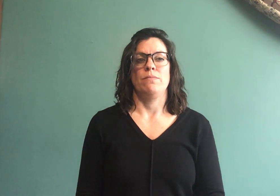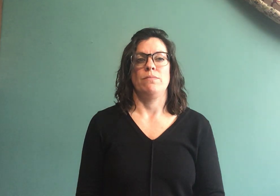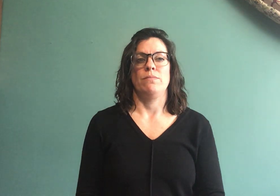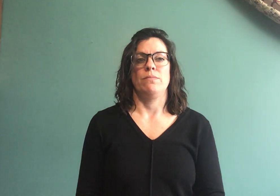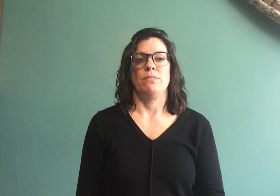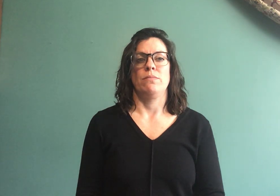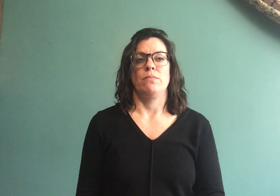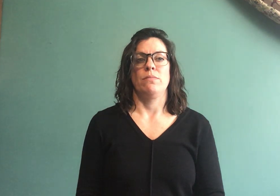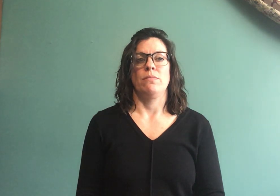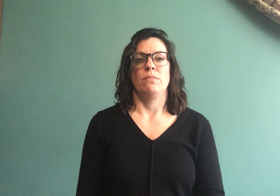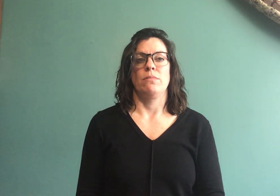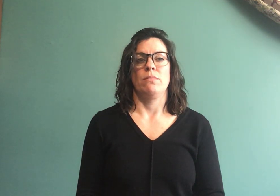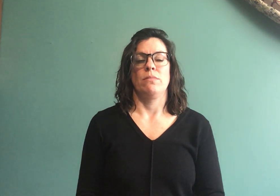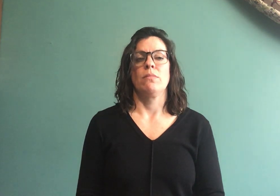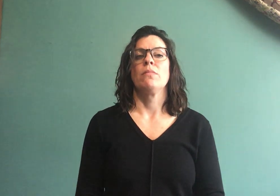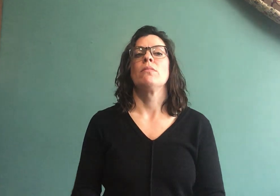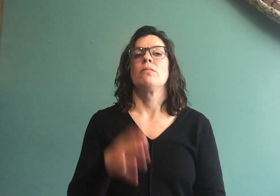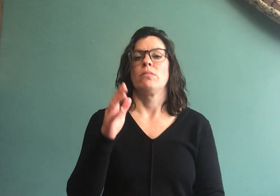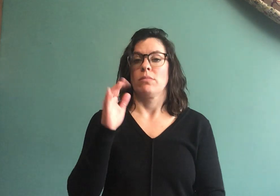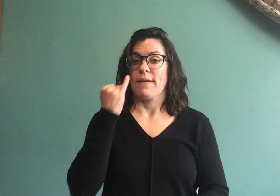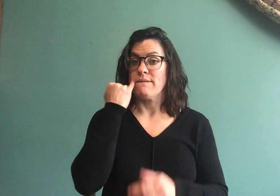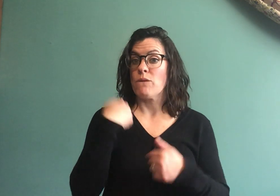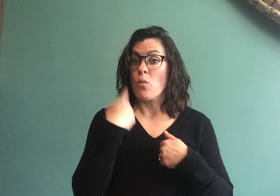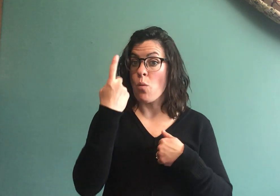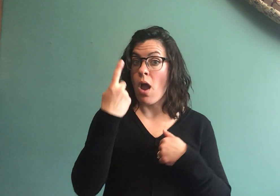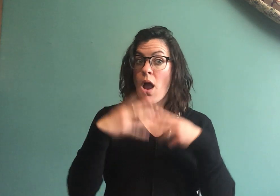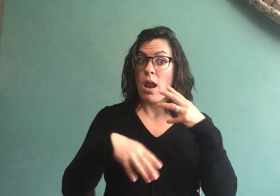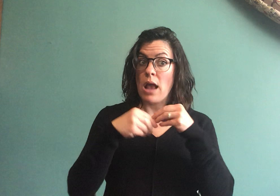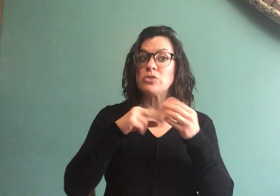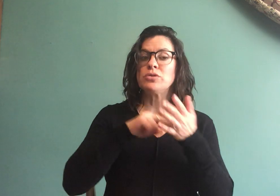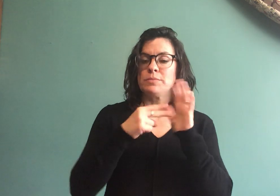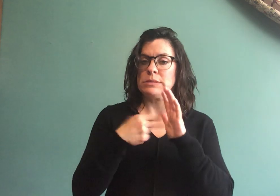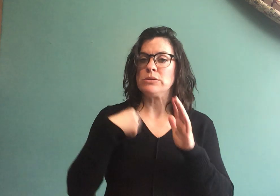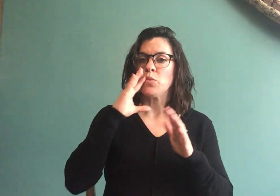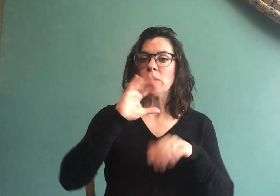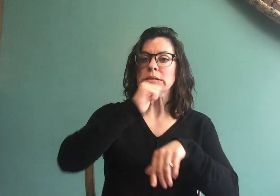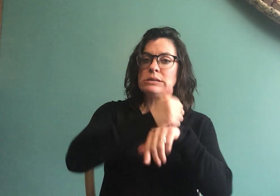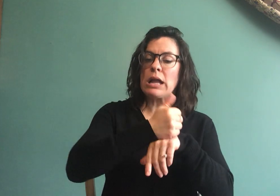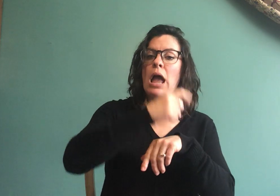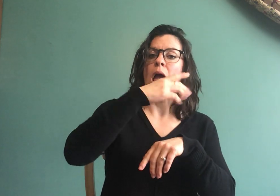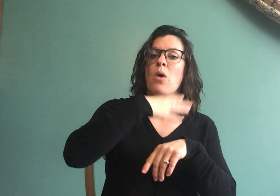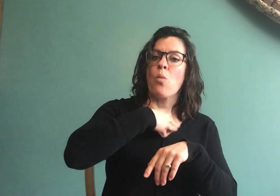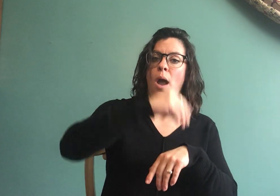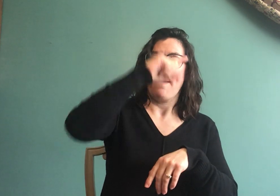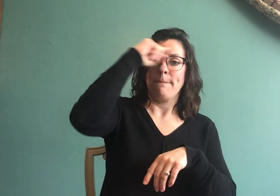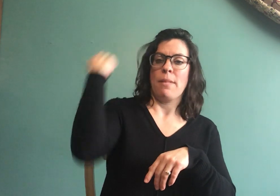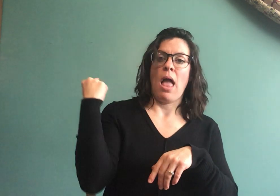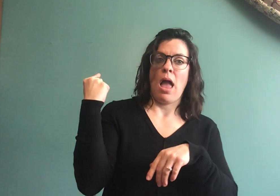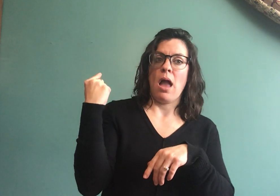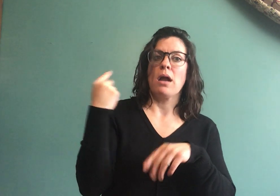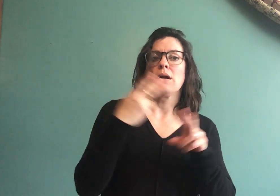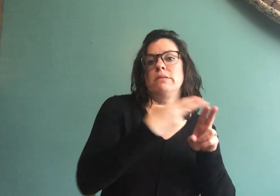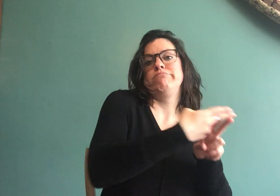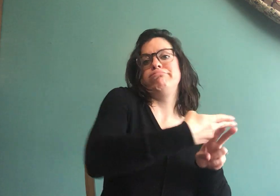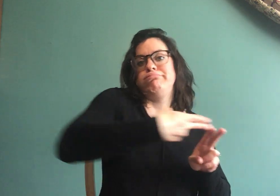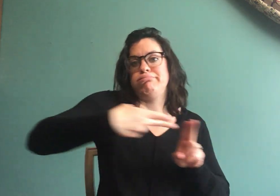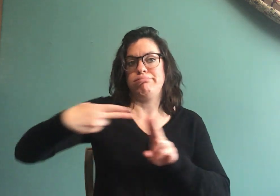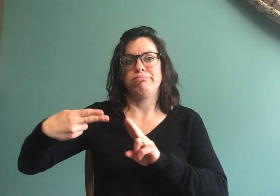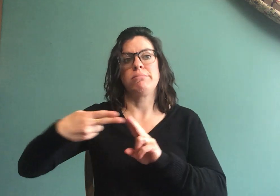my spare, identify it on both ends, connect the spare to the new white and black, and then what am I going to do,